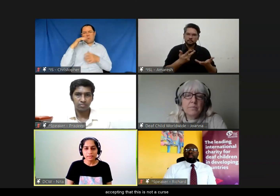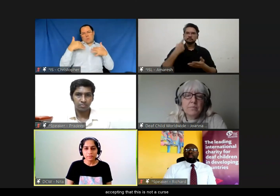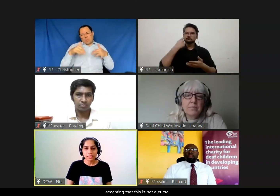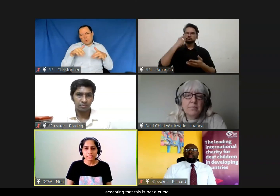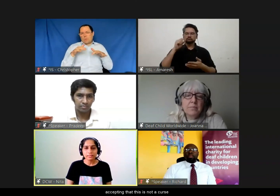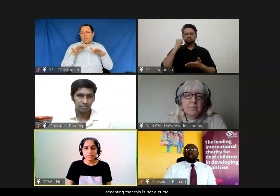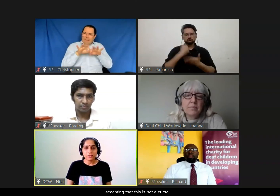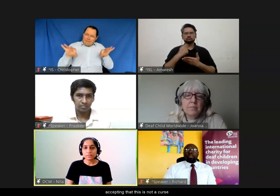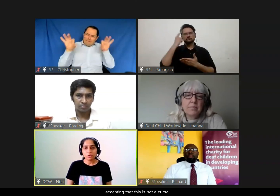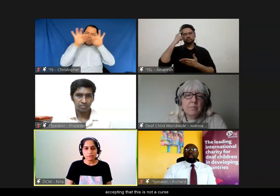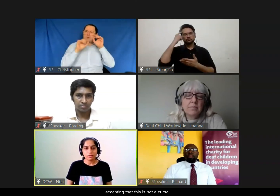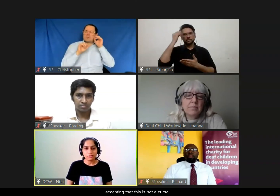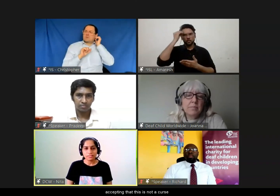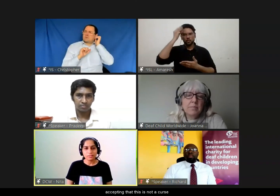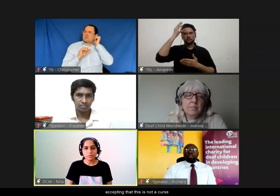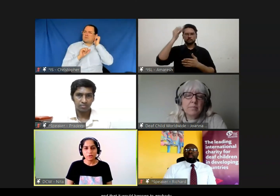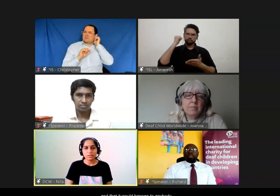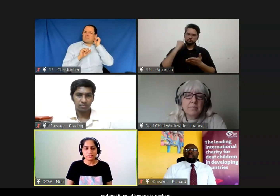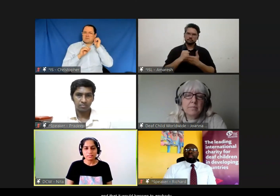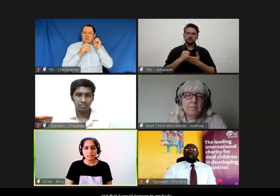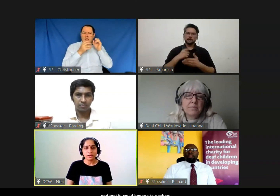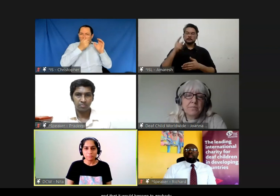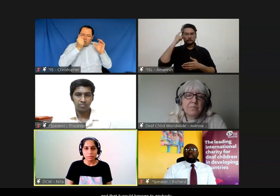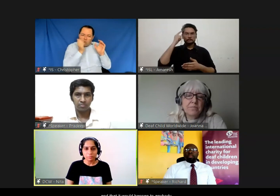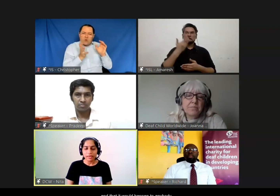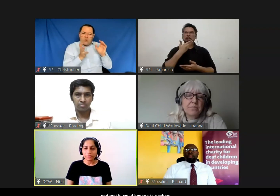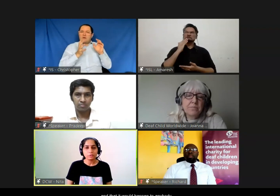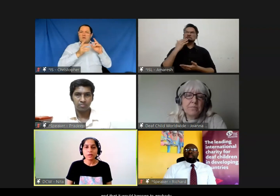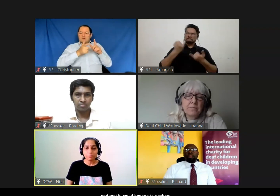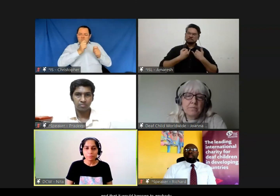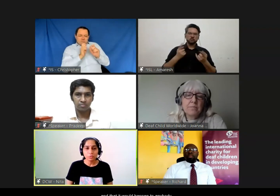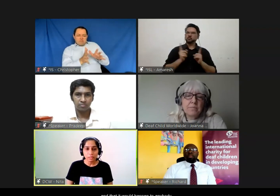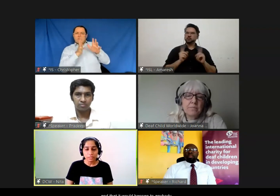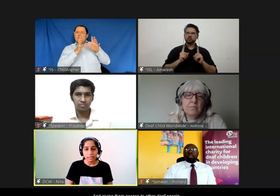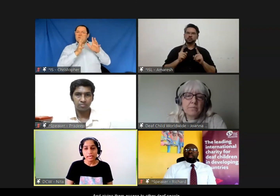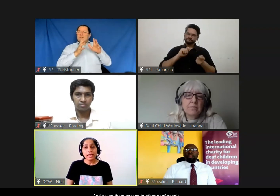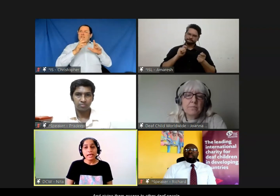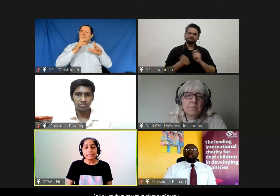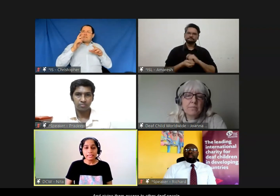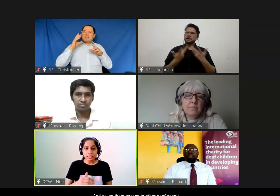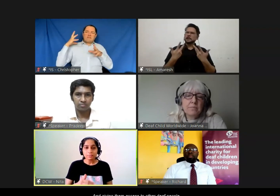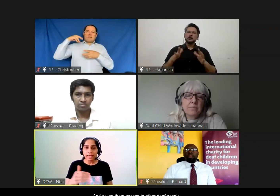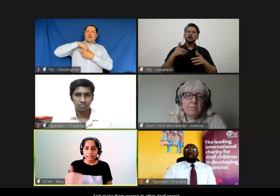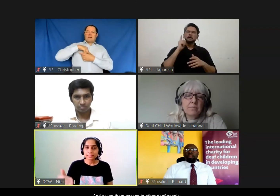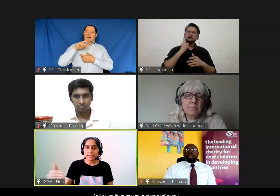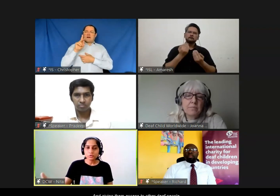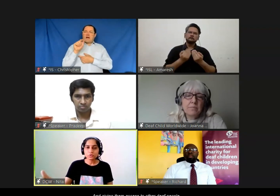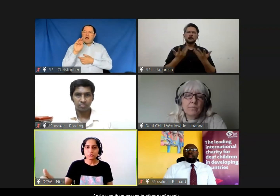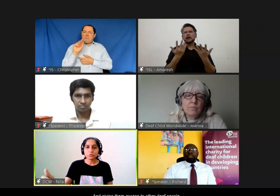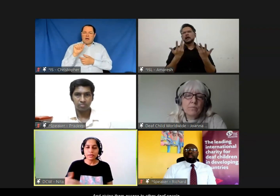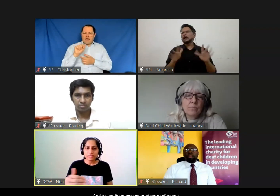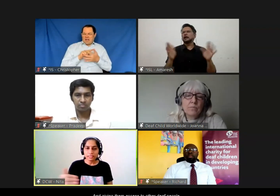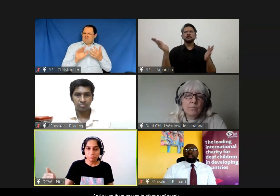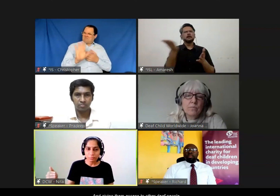accepting that this is not a curse and this is not a karma, and that it could happen to anybody. And giving them access